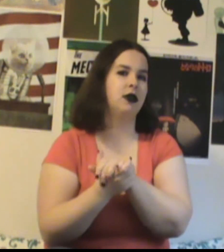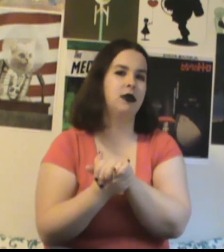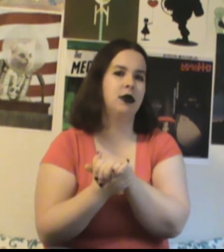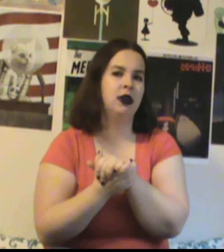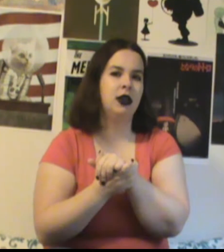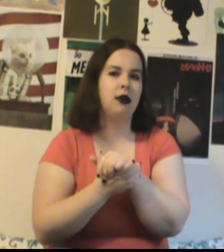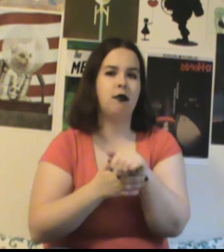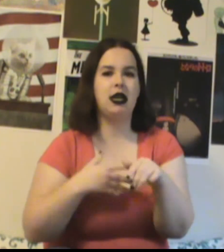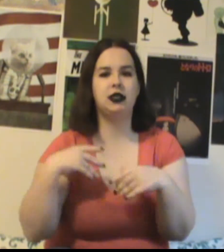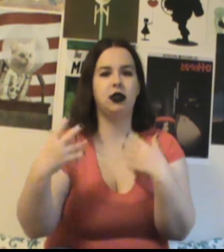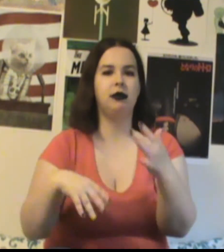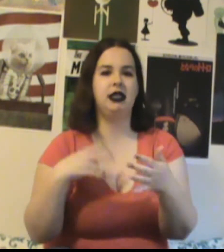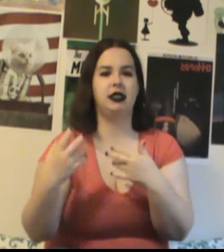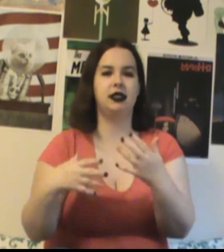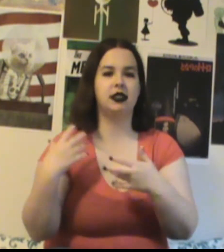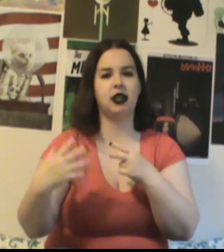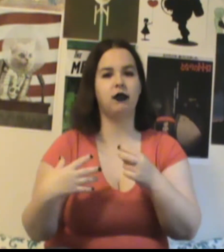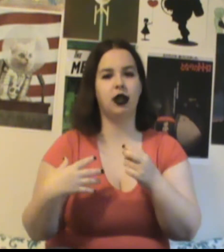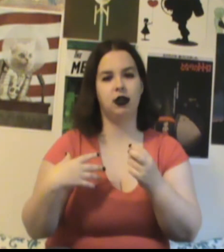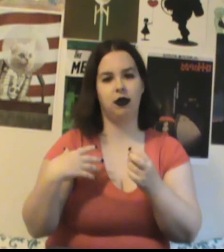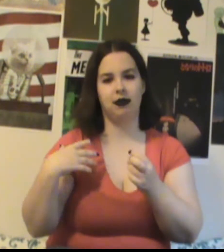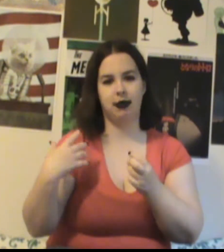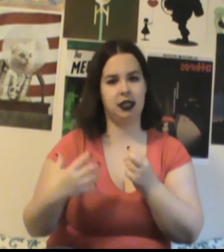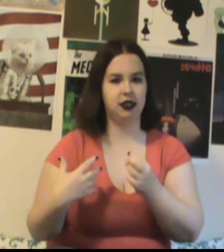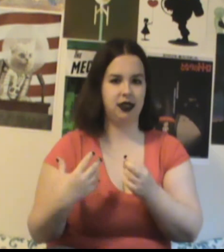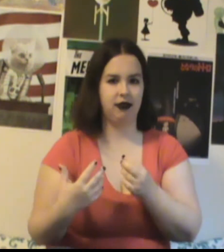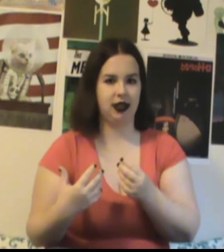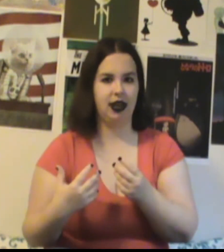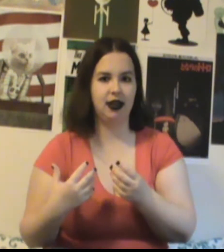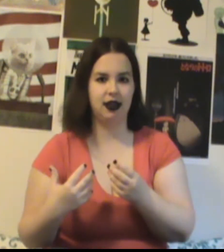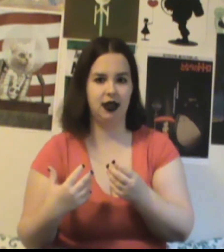who might slowly be discovering new information and stuff like that on him.